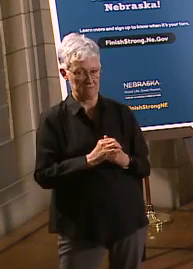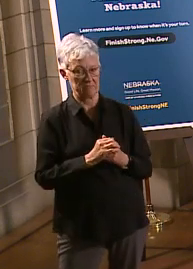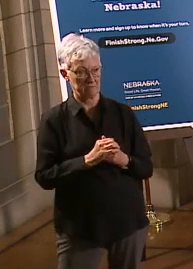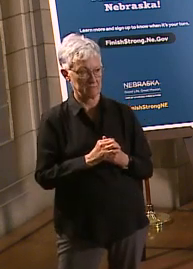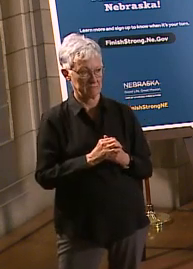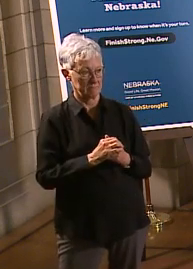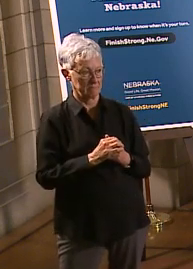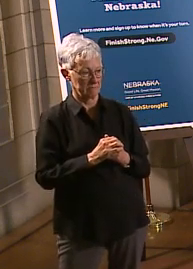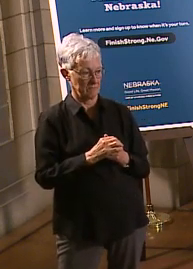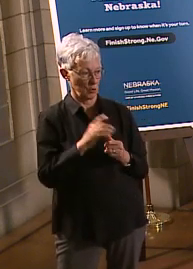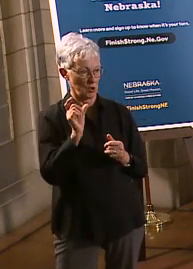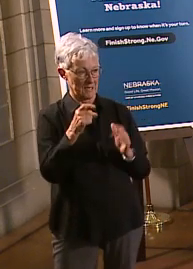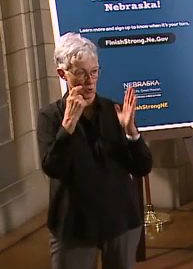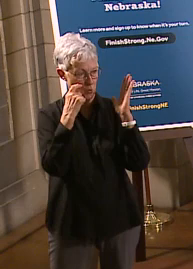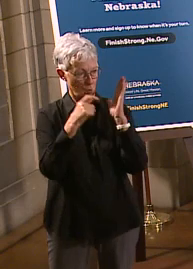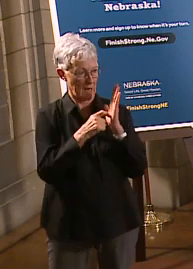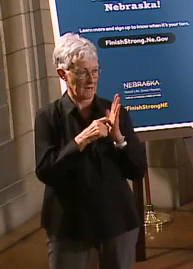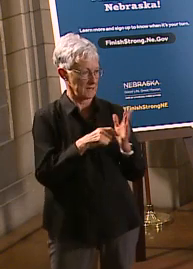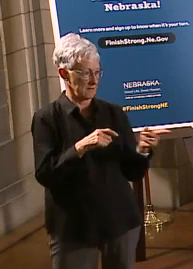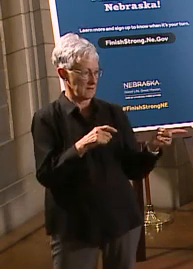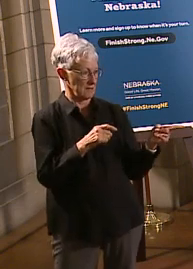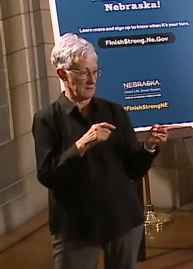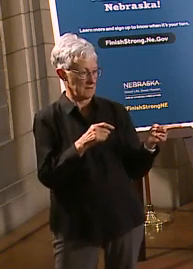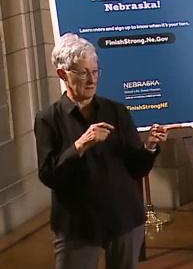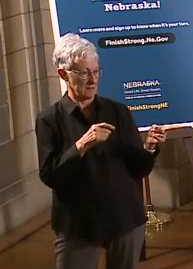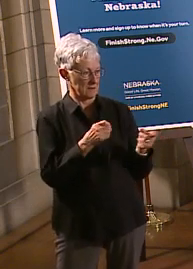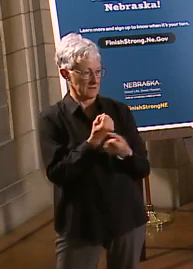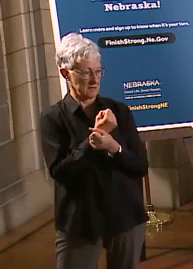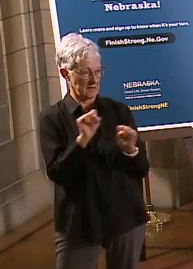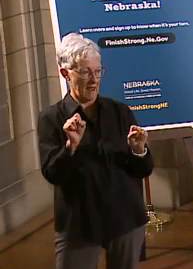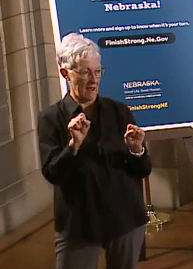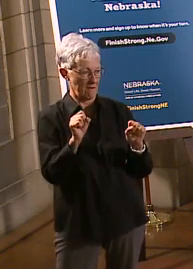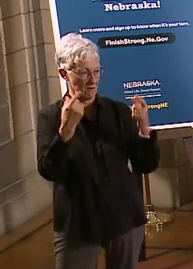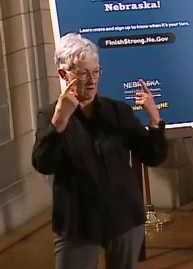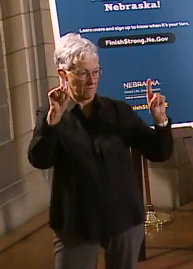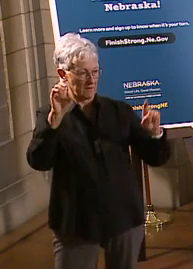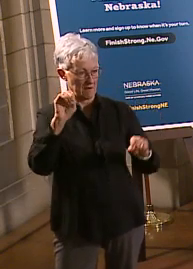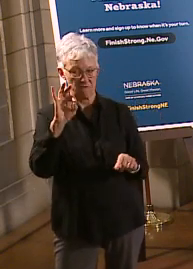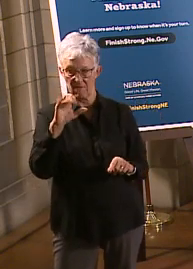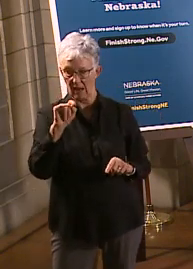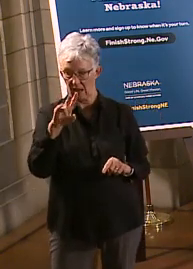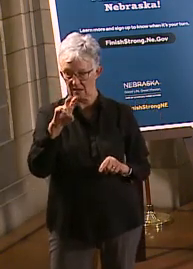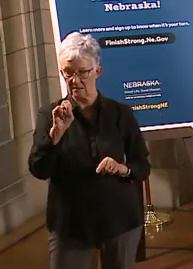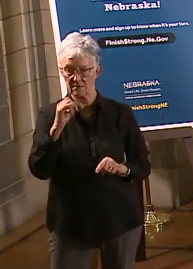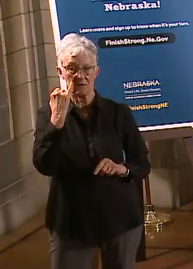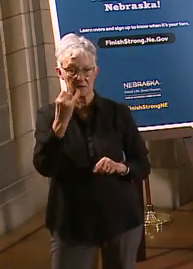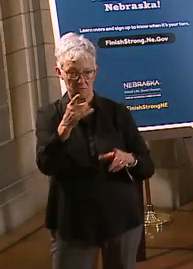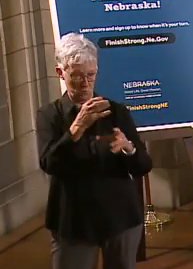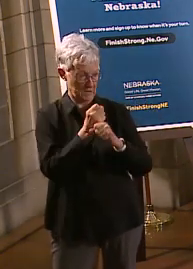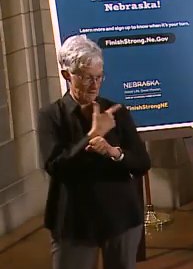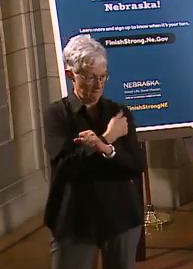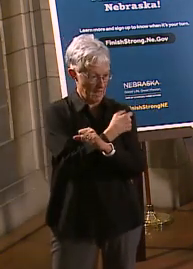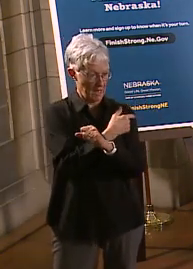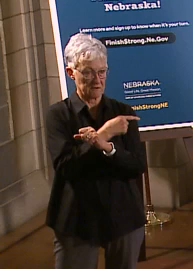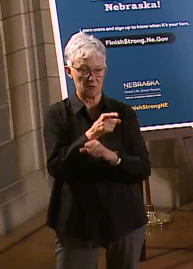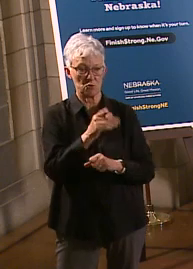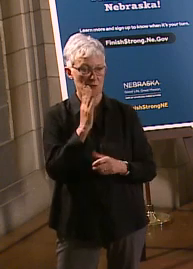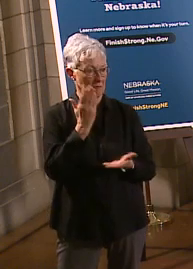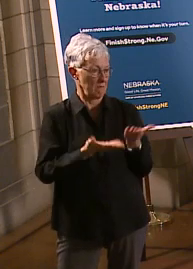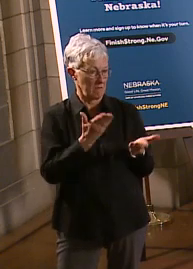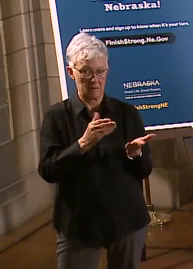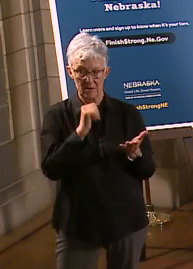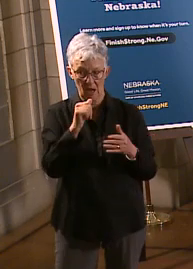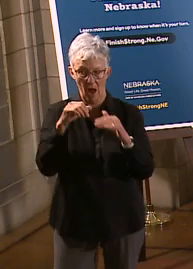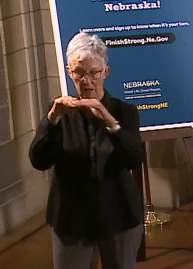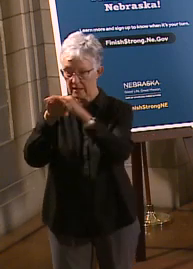that this vaccine is safe and effective, and that if you get it, it's going to help make sure that you don't end up in the hospital or having those severe